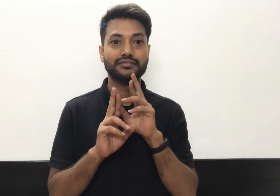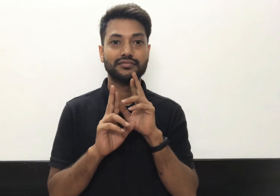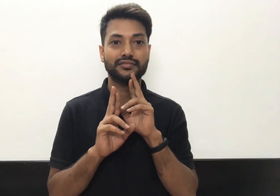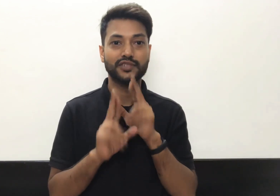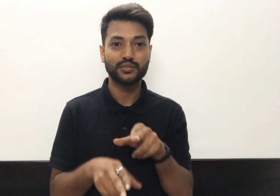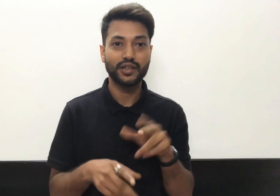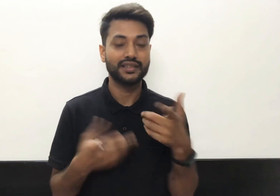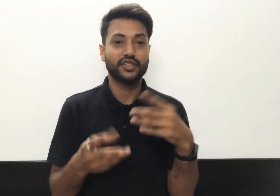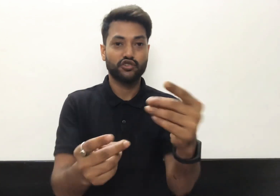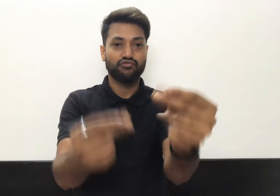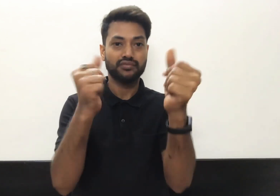So, this is the simple way.